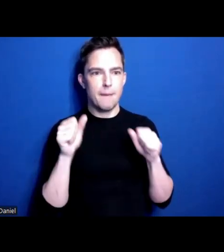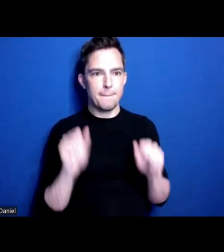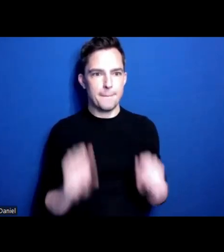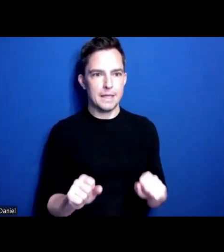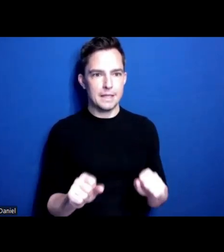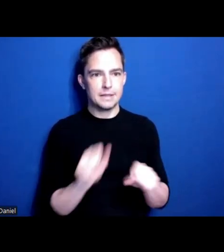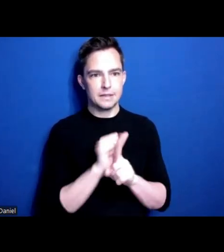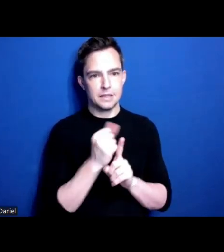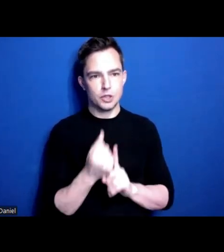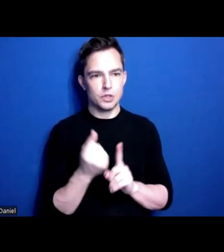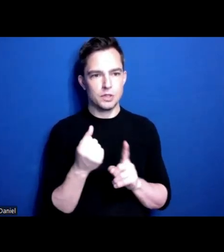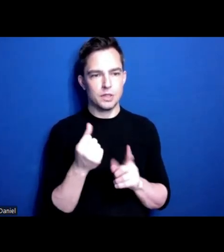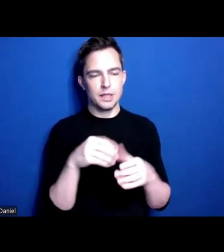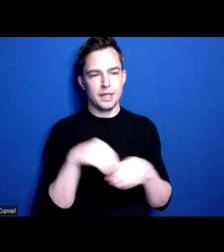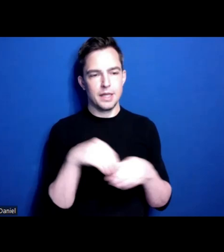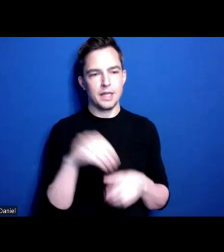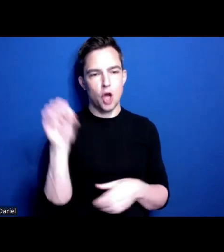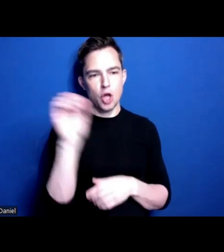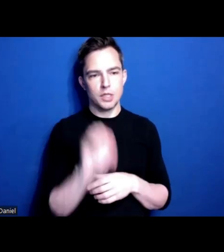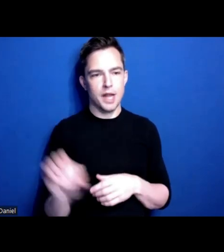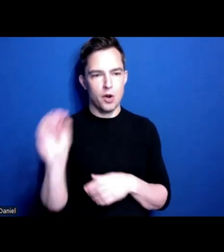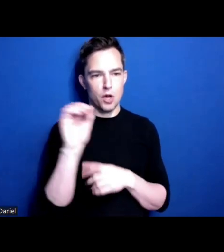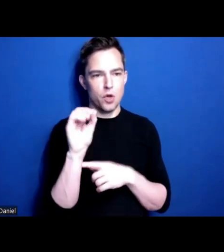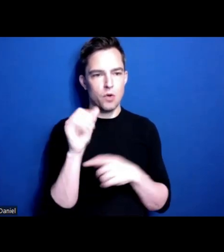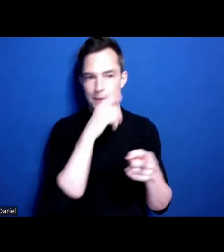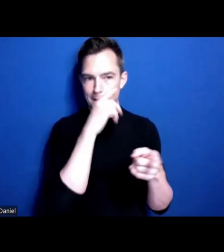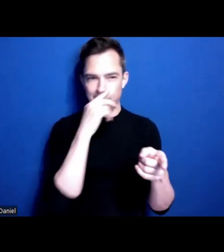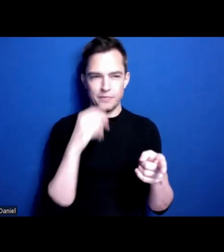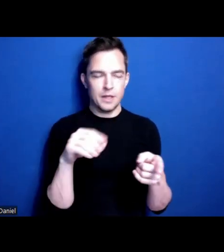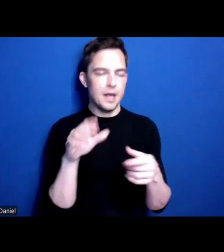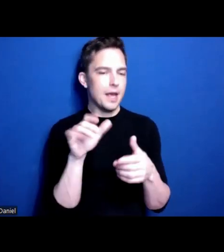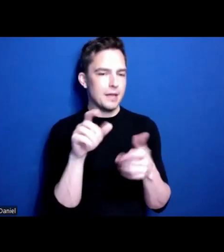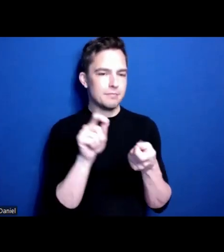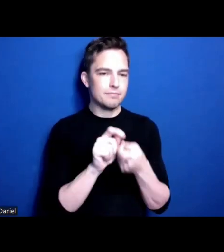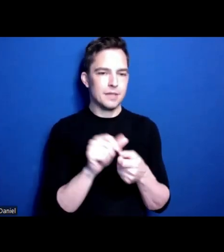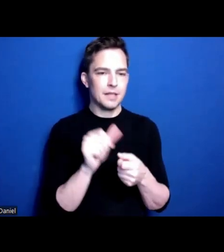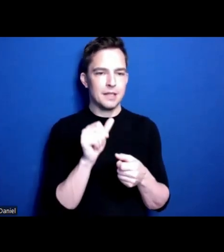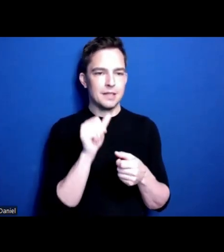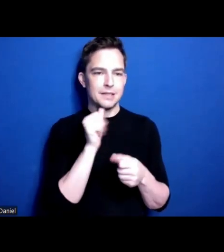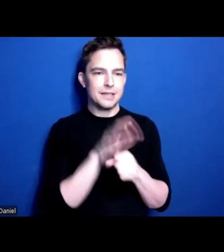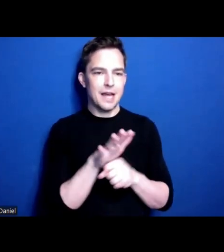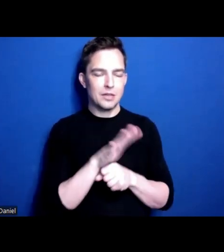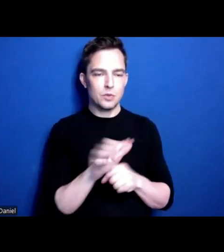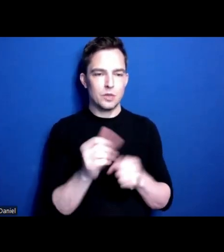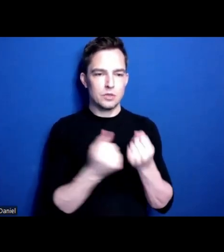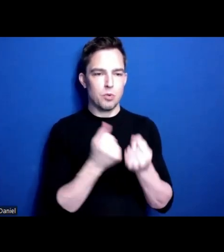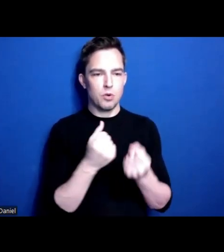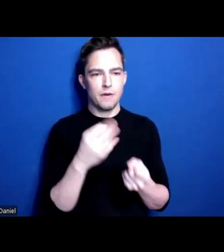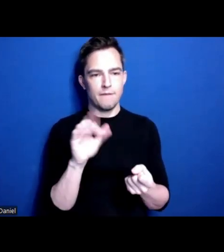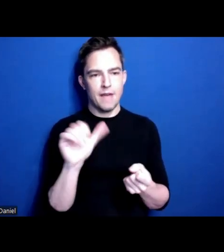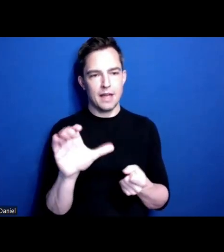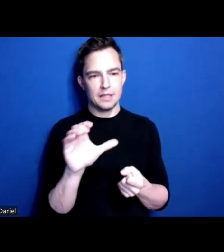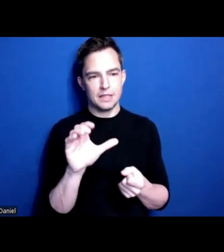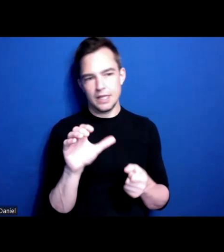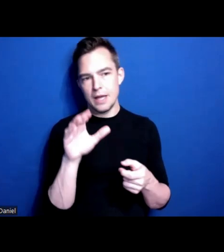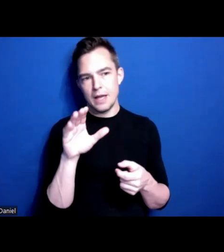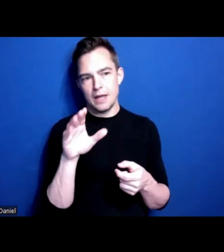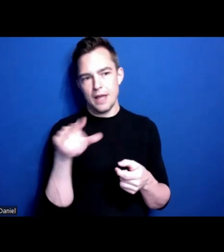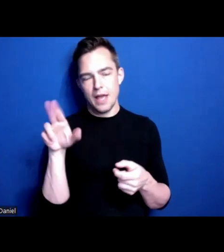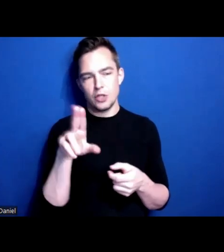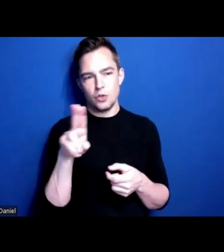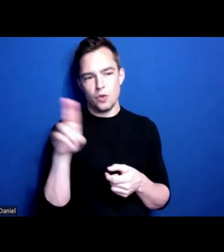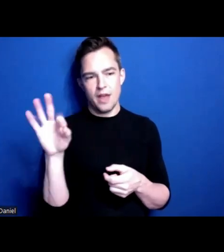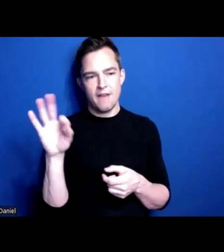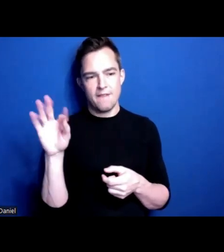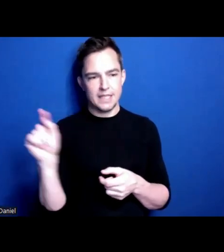unlivable conditions in Ontario and the especially inadequate support provided to faculty by U of T, all I could keep